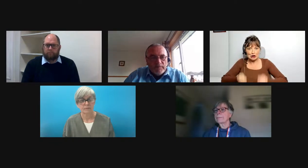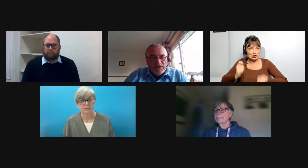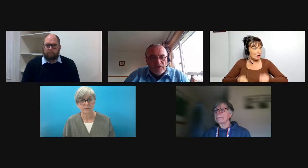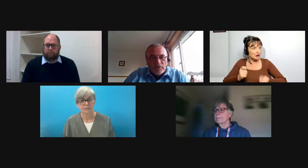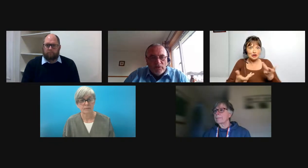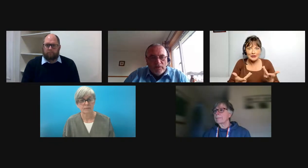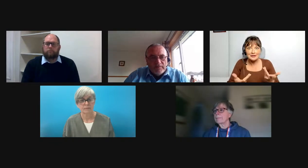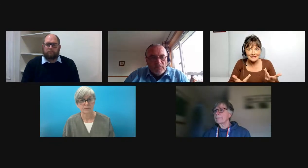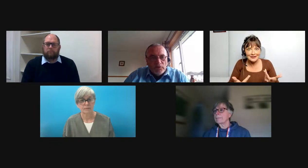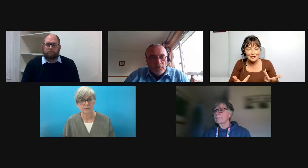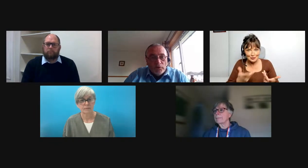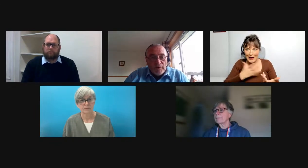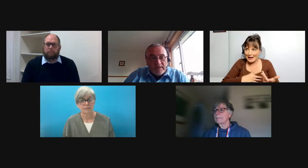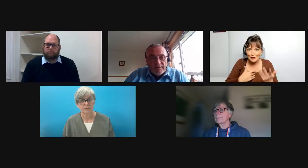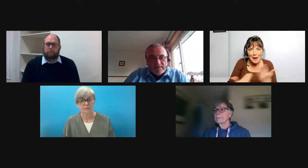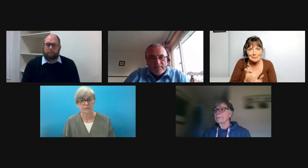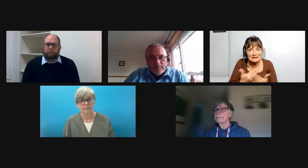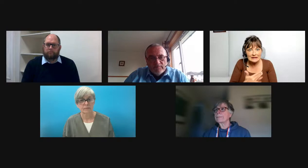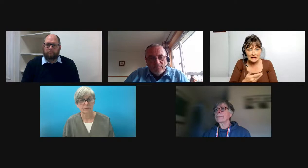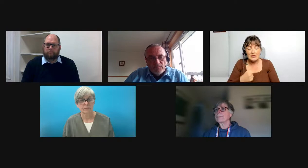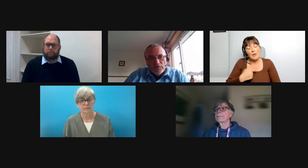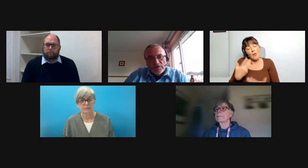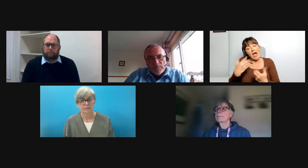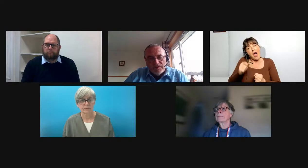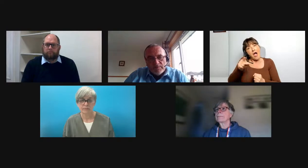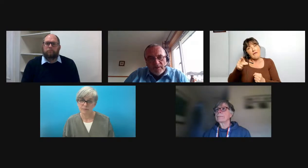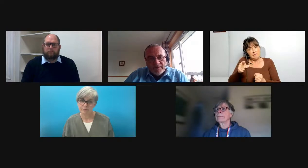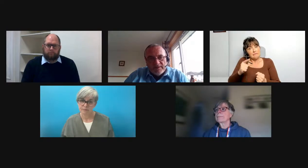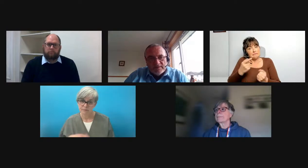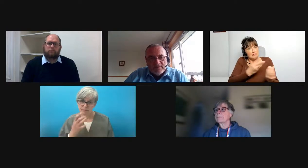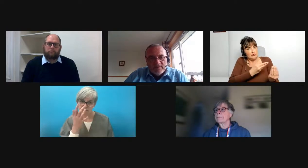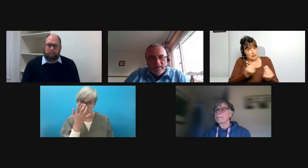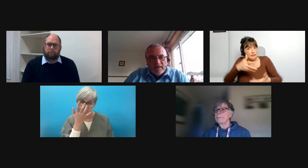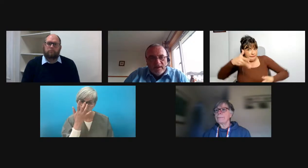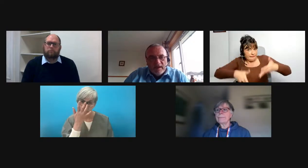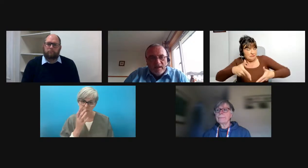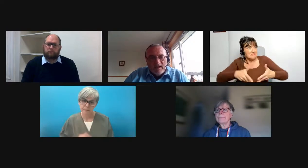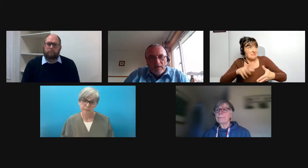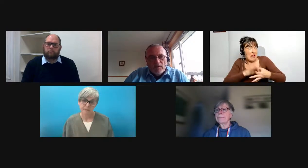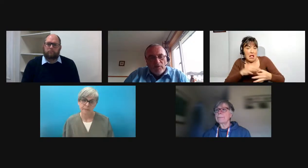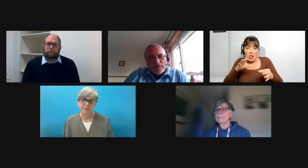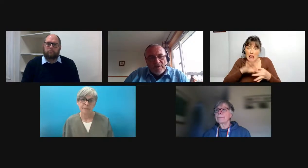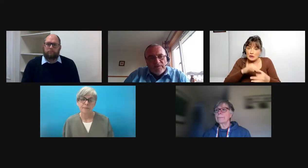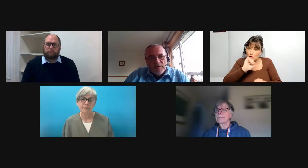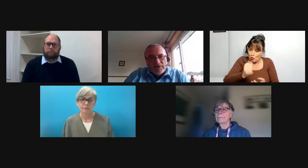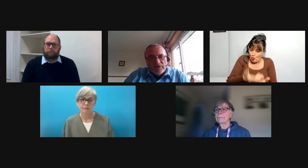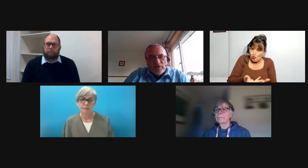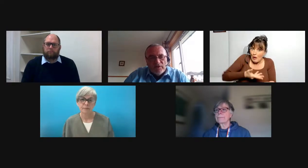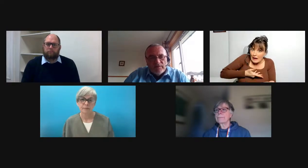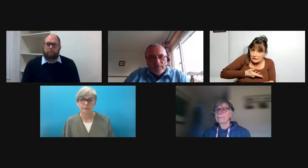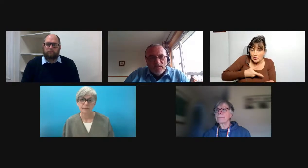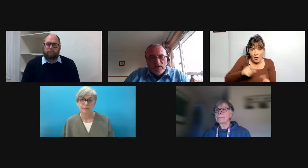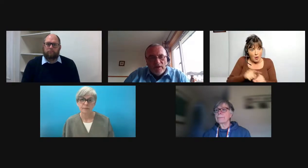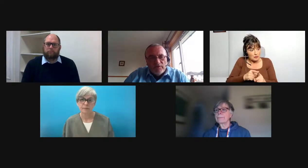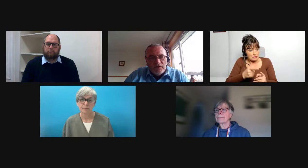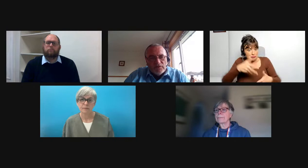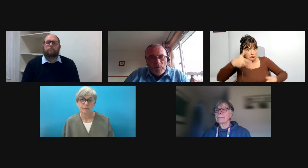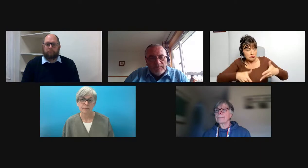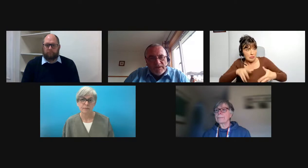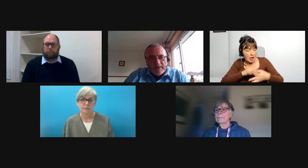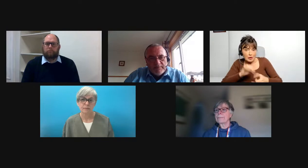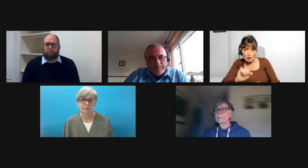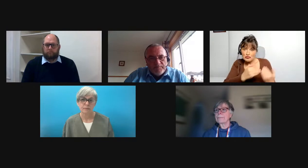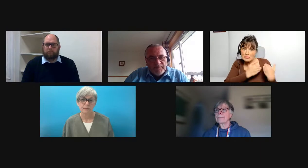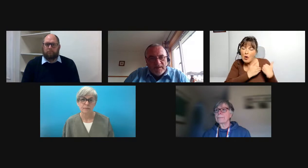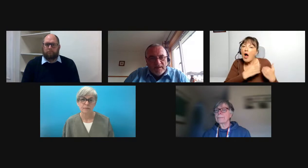got information on your rights, your responsibilities. We've also got information on how to use